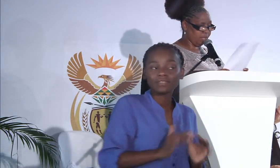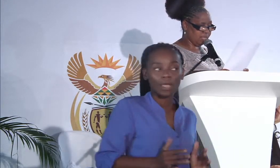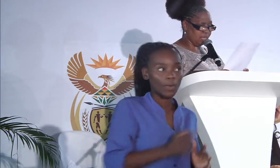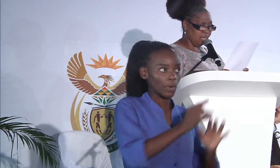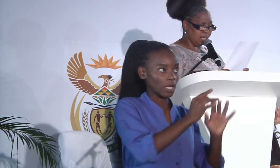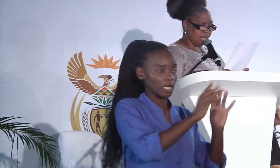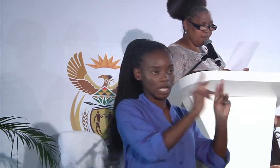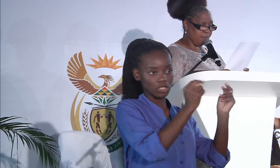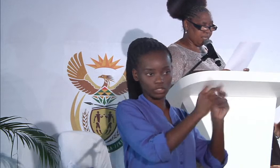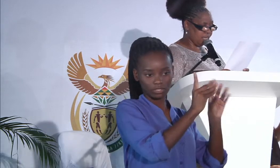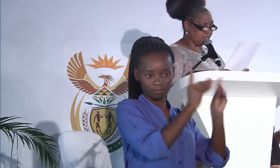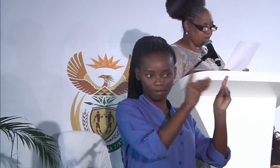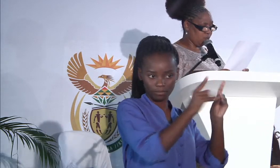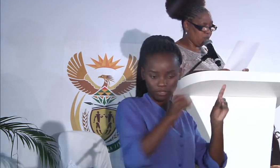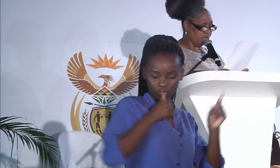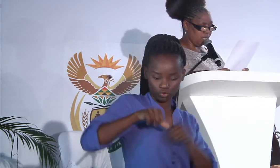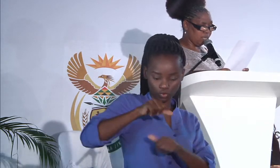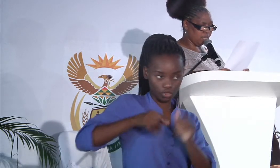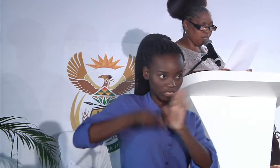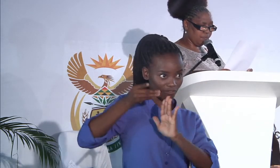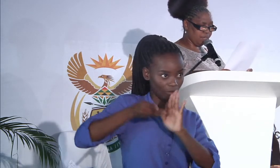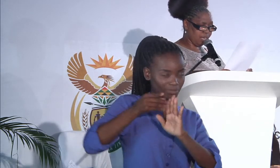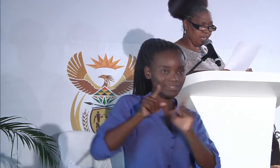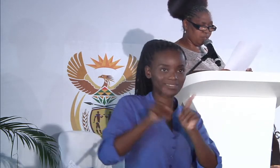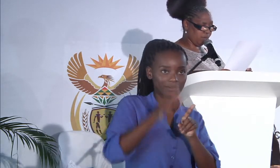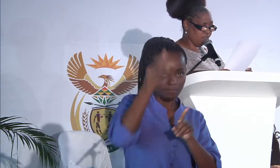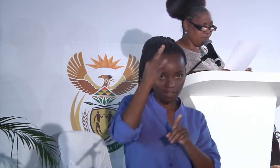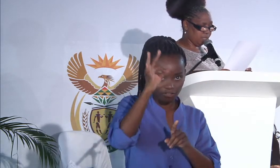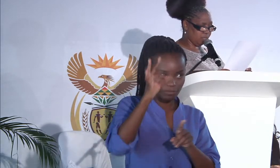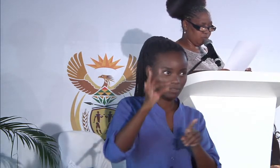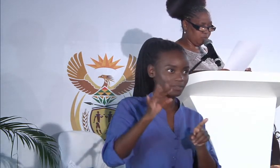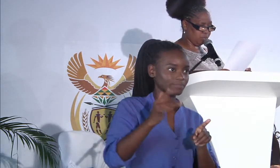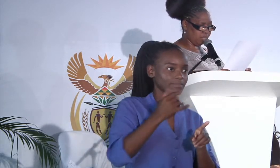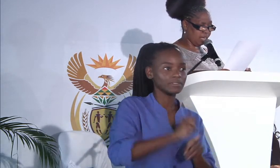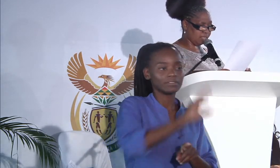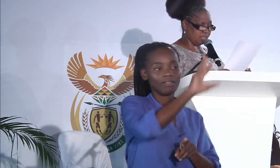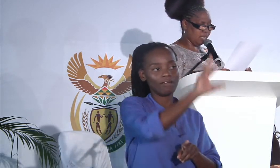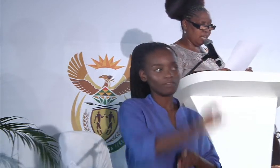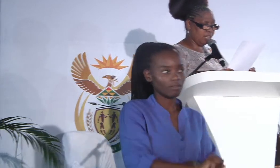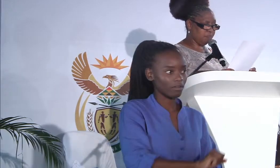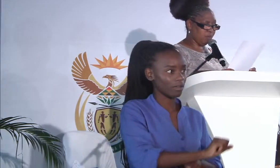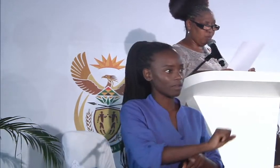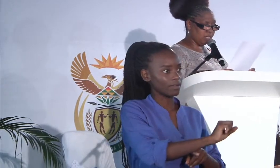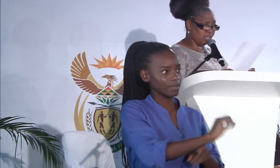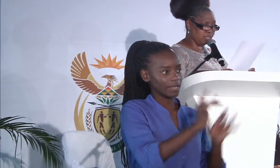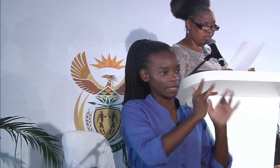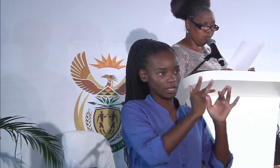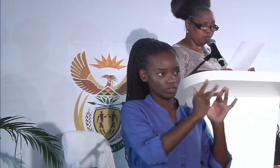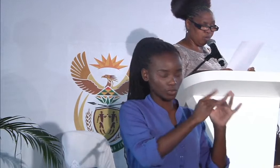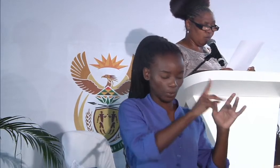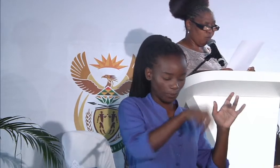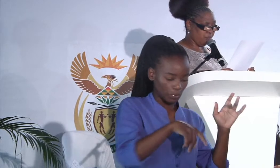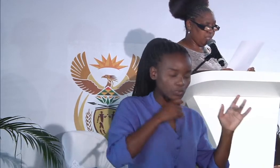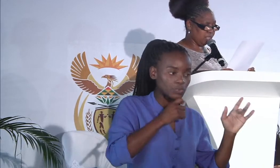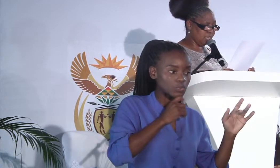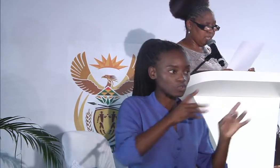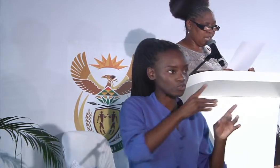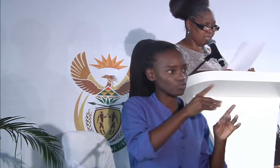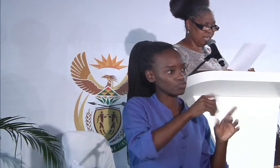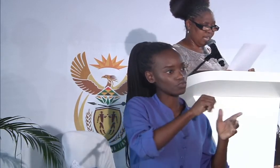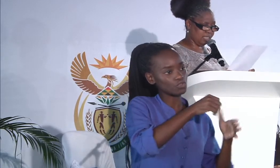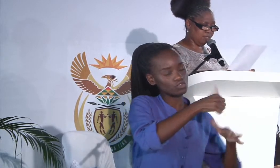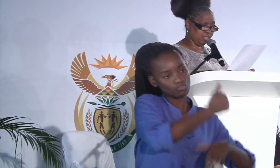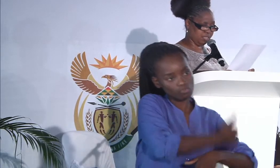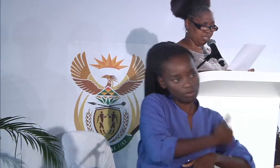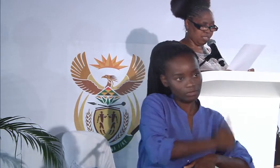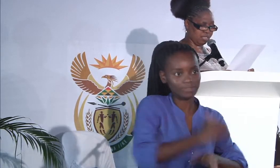Development, government as a whole, the South African Network of Persons Who Use Drugs, NPOs, NGOs, community leaders, and